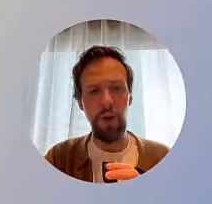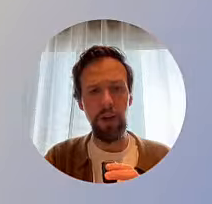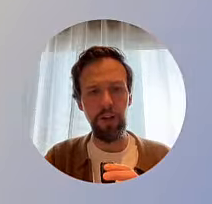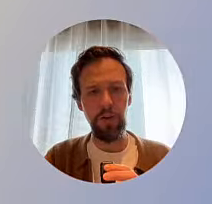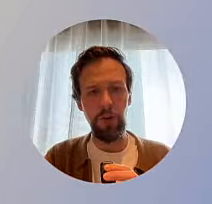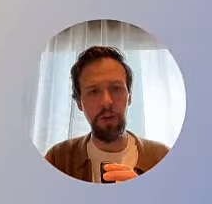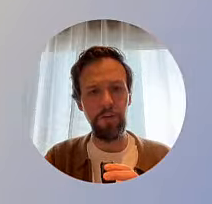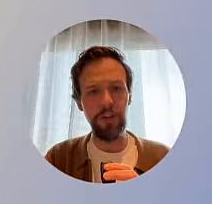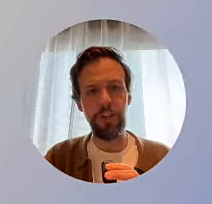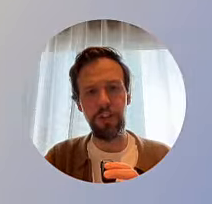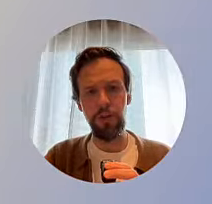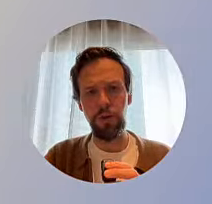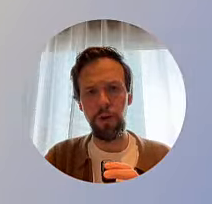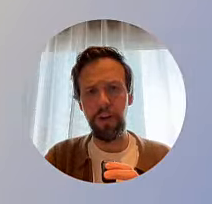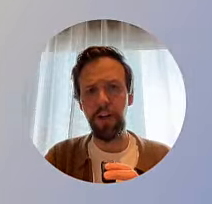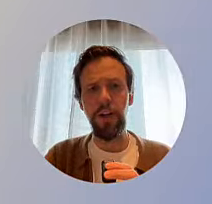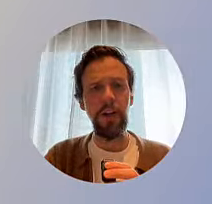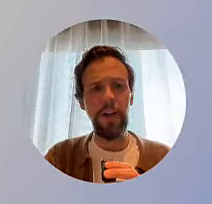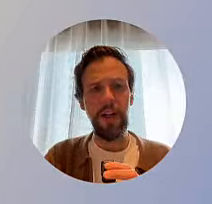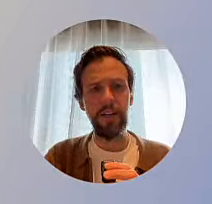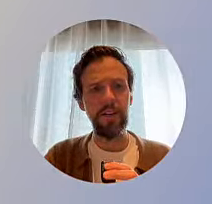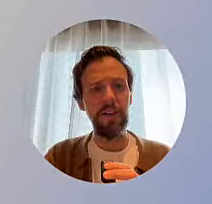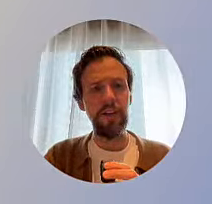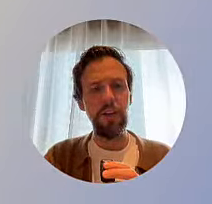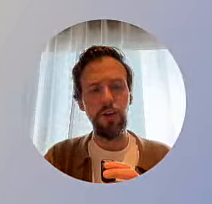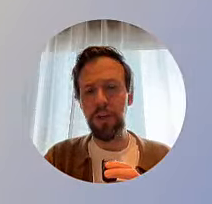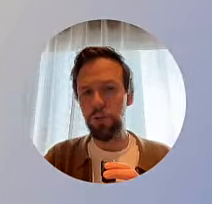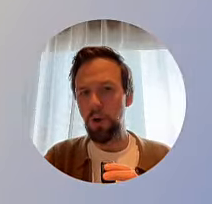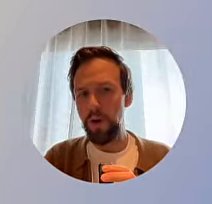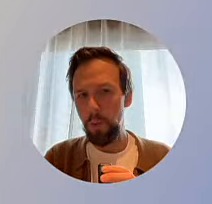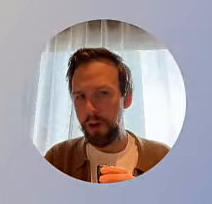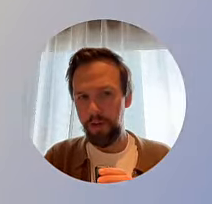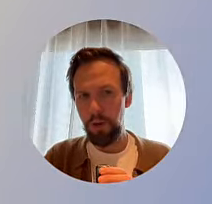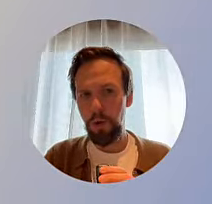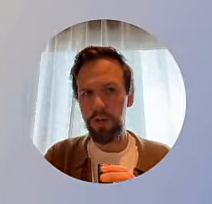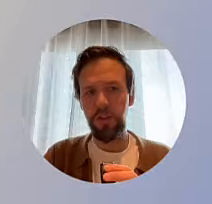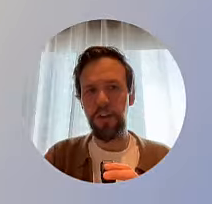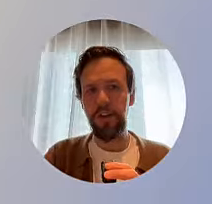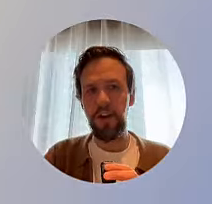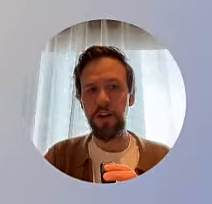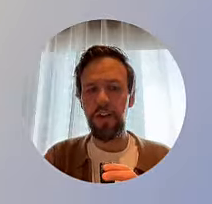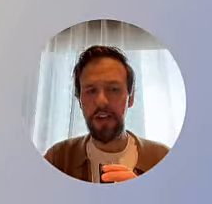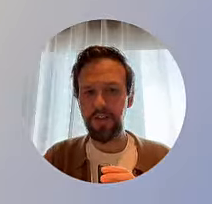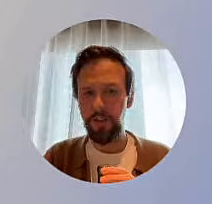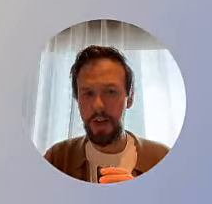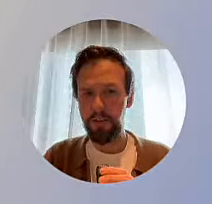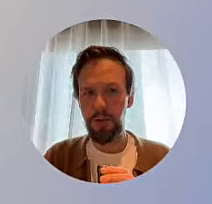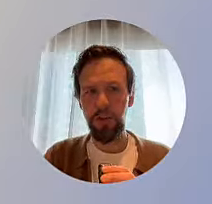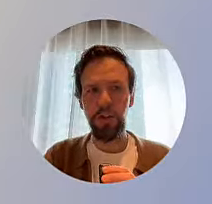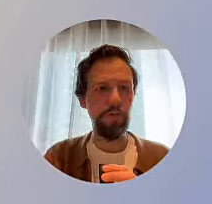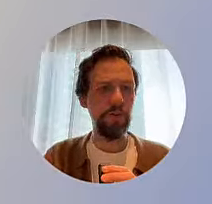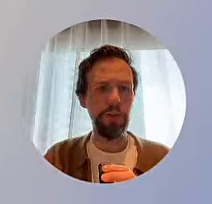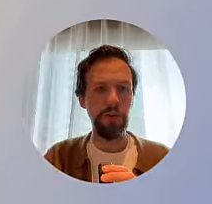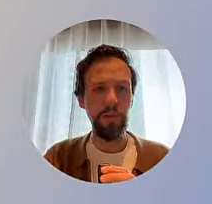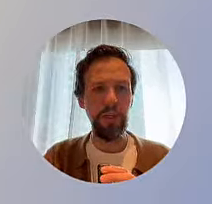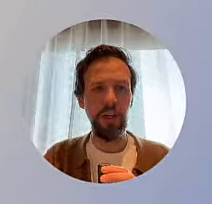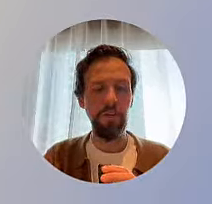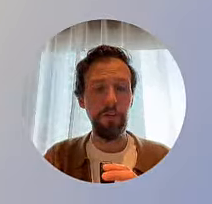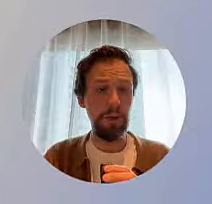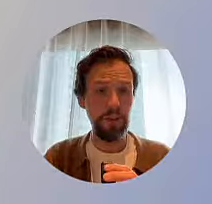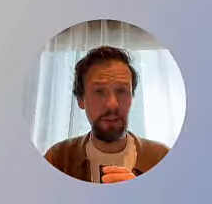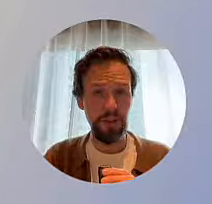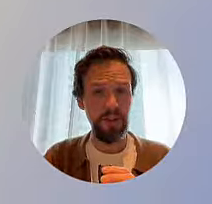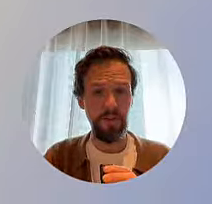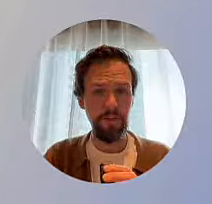beginning when you finish the tutorial, and you can draw whatever you want on that card. Has absolutely no functional